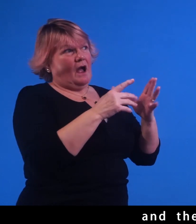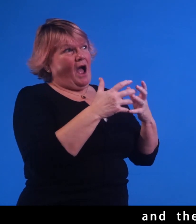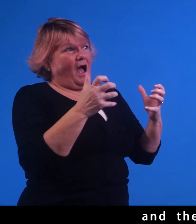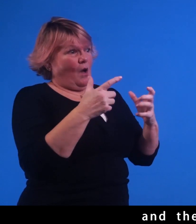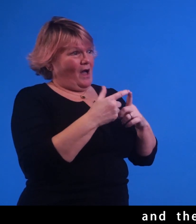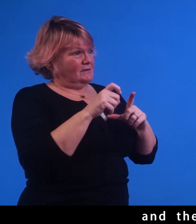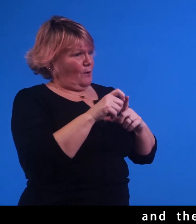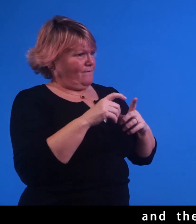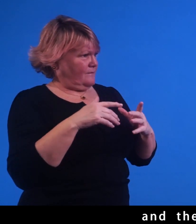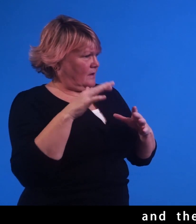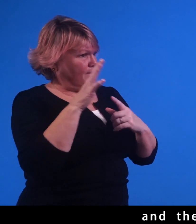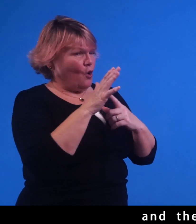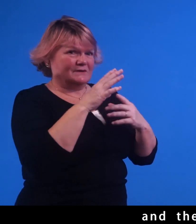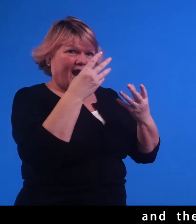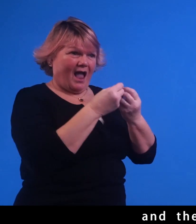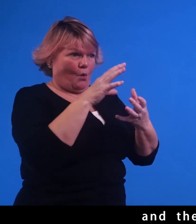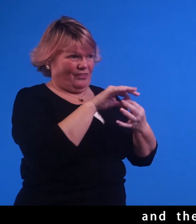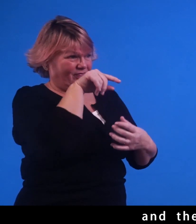and the importance of Edinburgh within this movement.